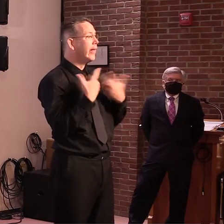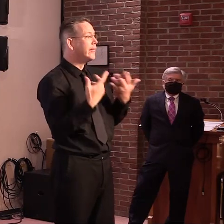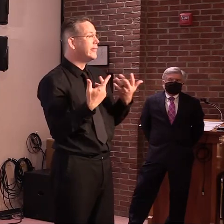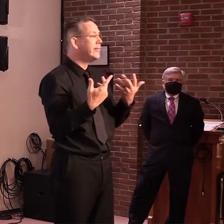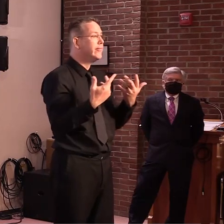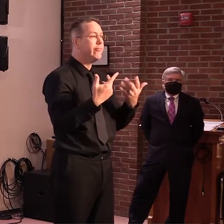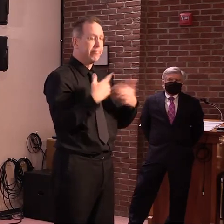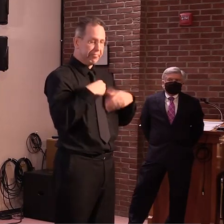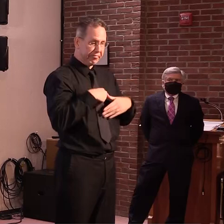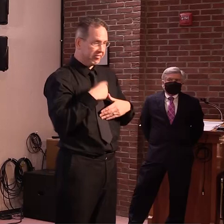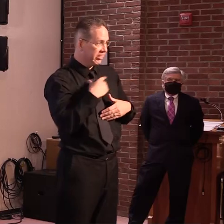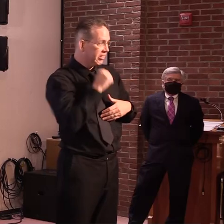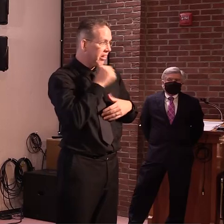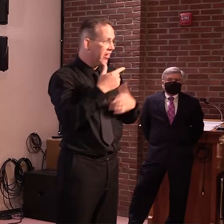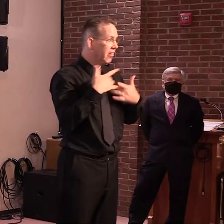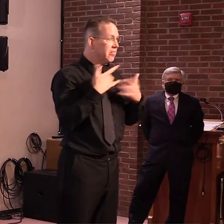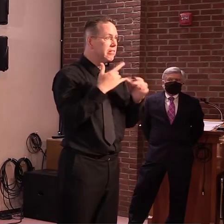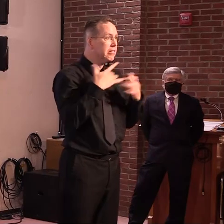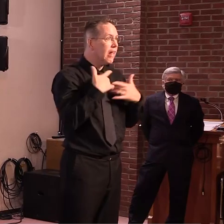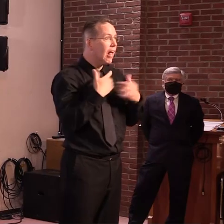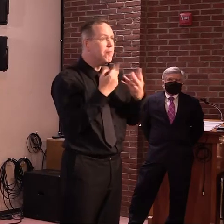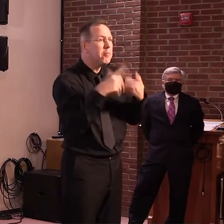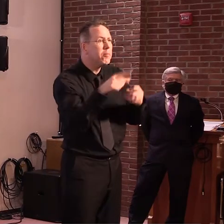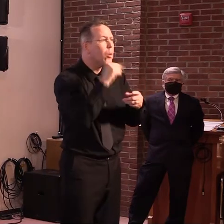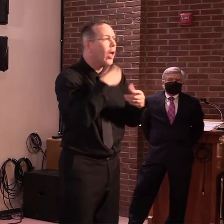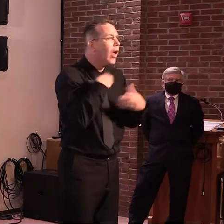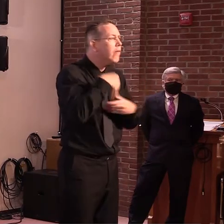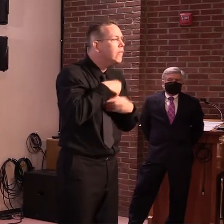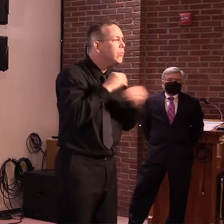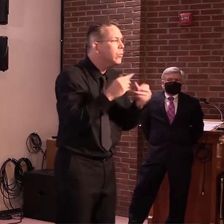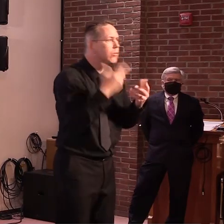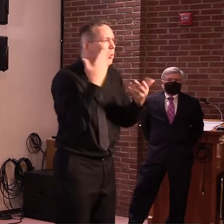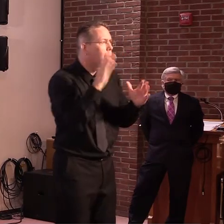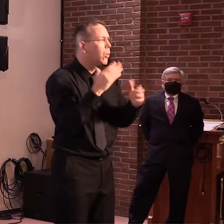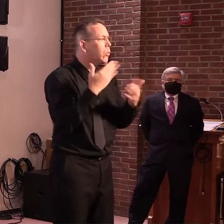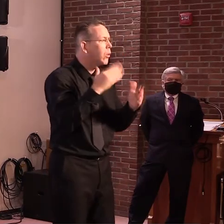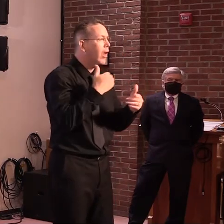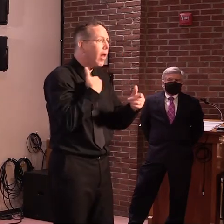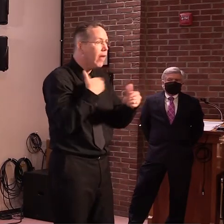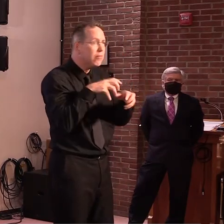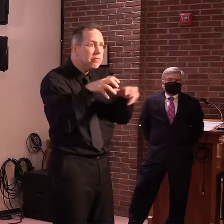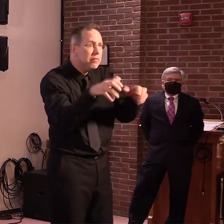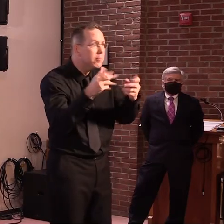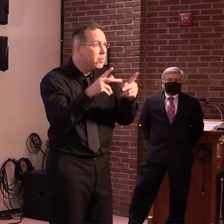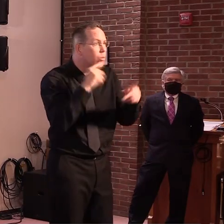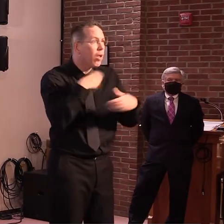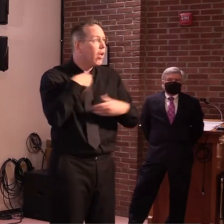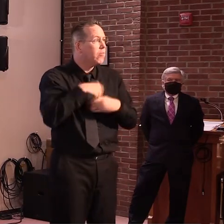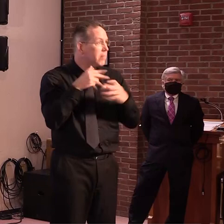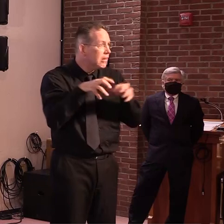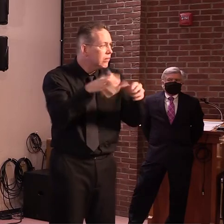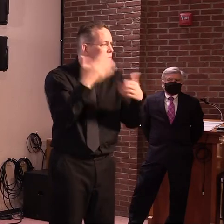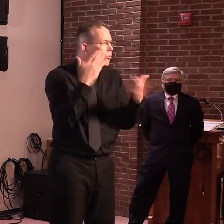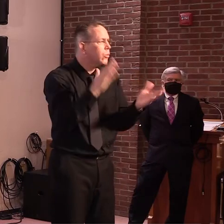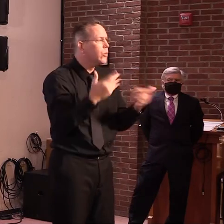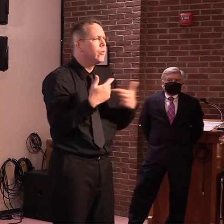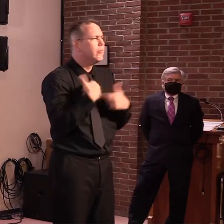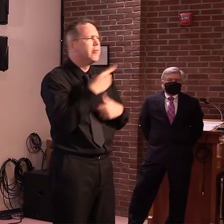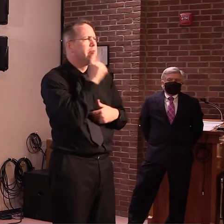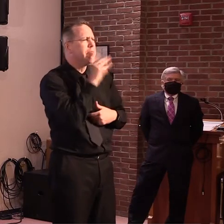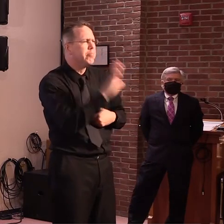that, you might say, well, how does he know that? And I don't know that precisely, but when we look at the